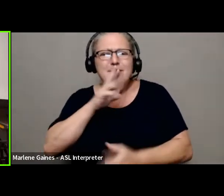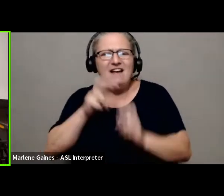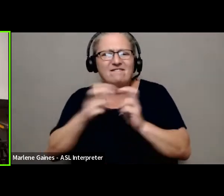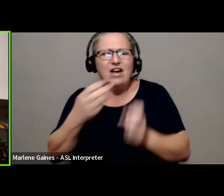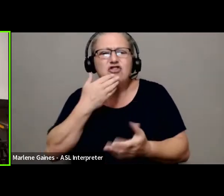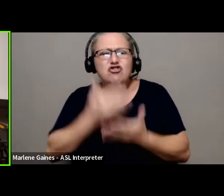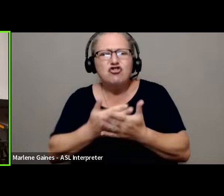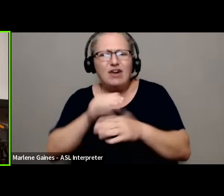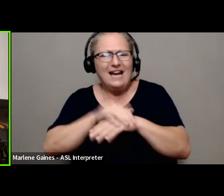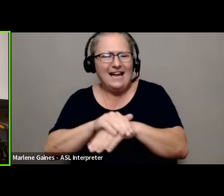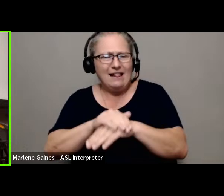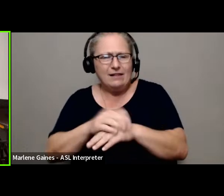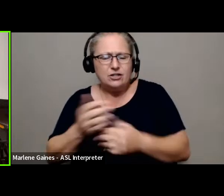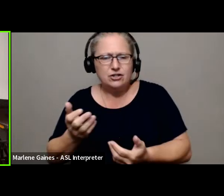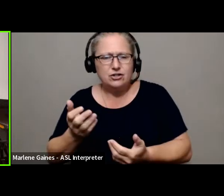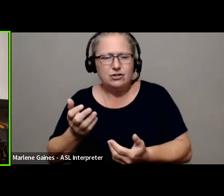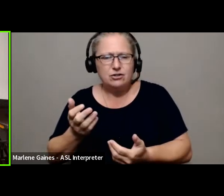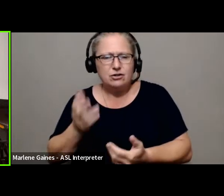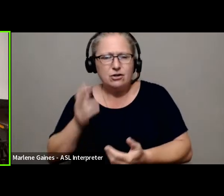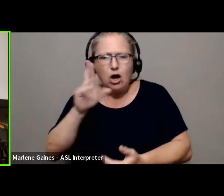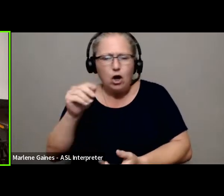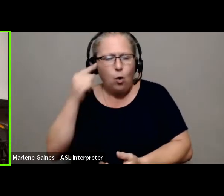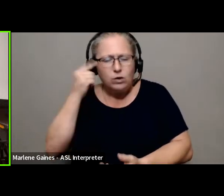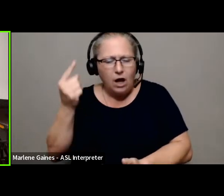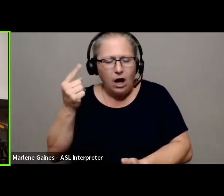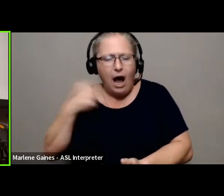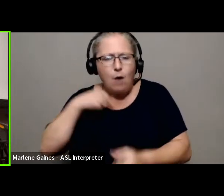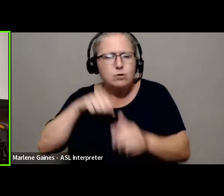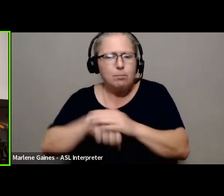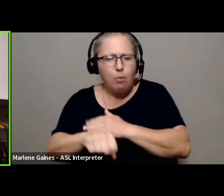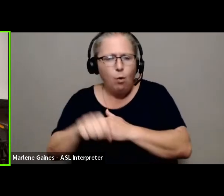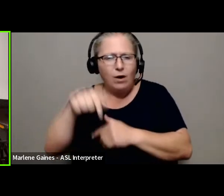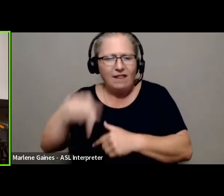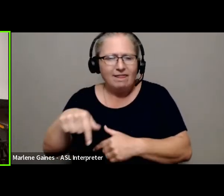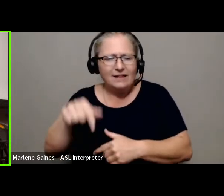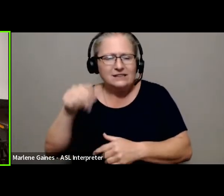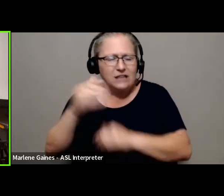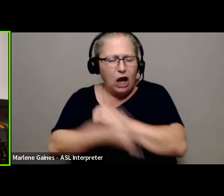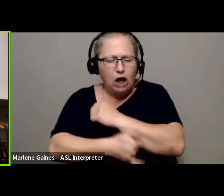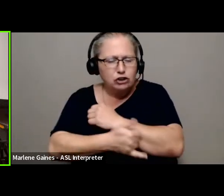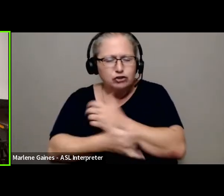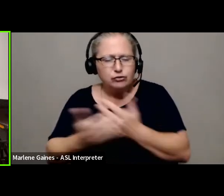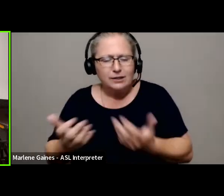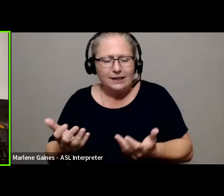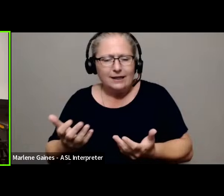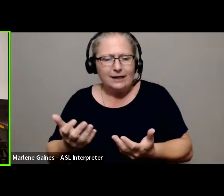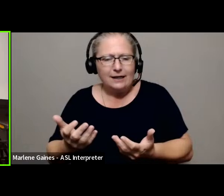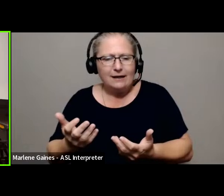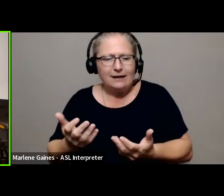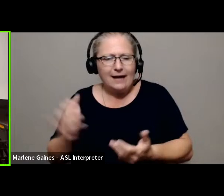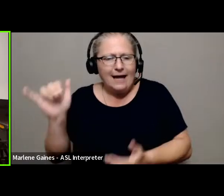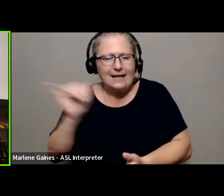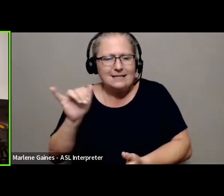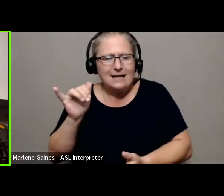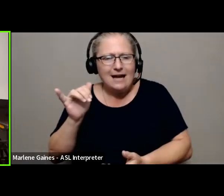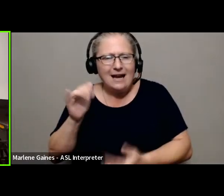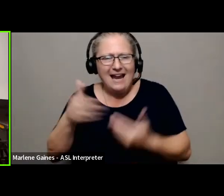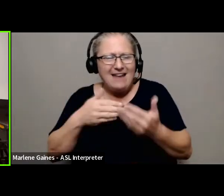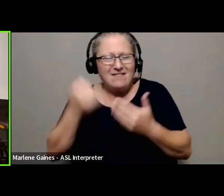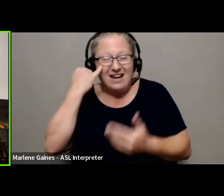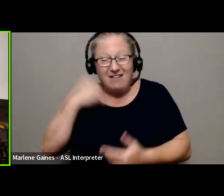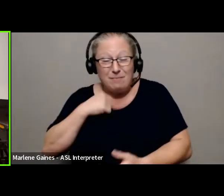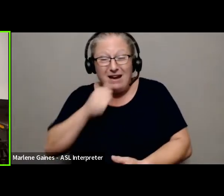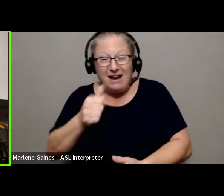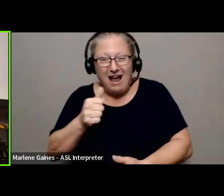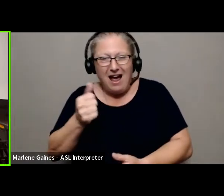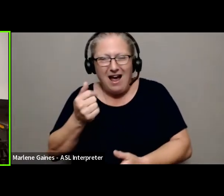good English? Well, no, duh. I was born in this darn country. It's like, and even if I wasn't,